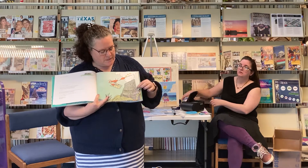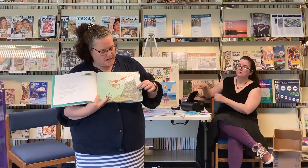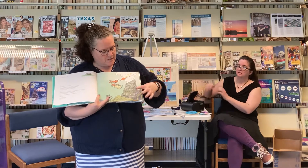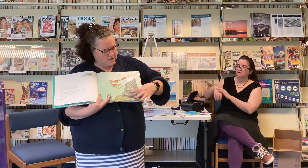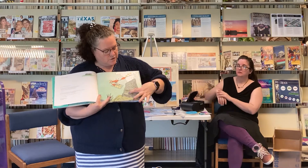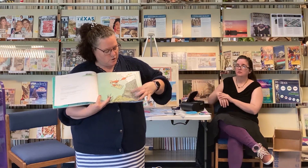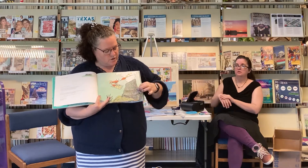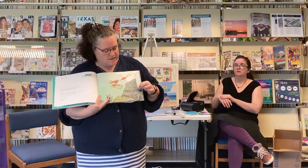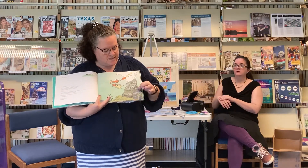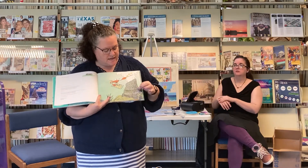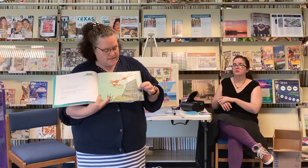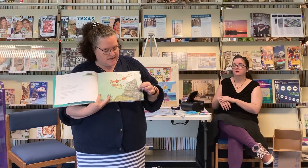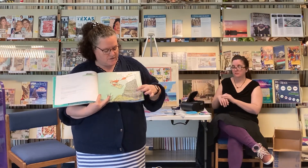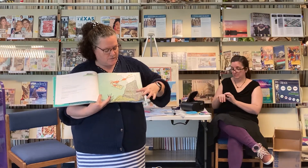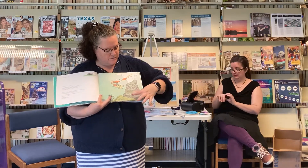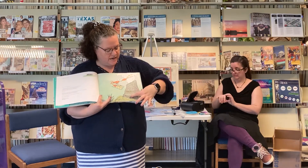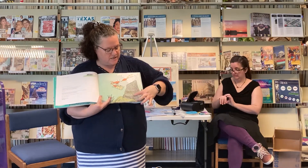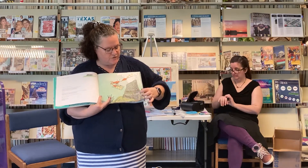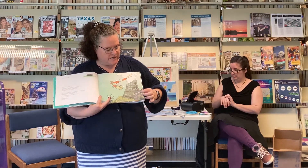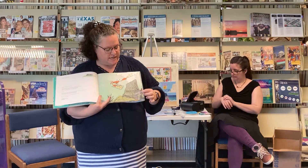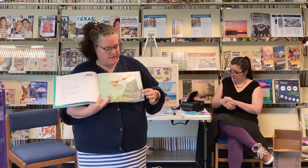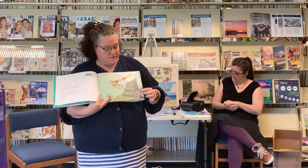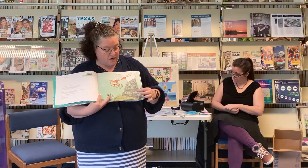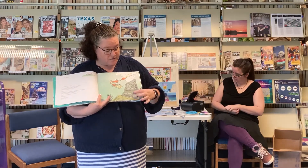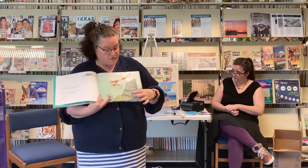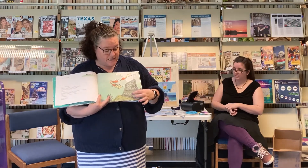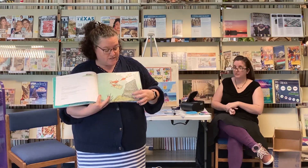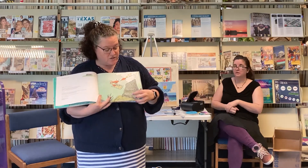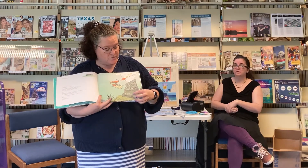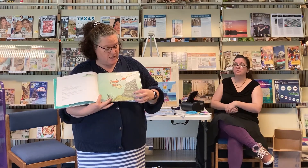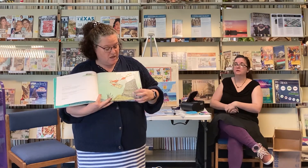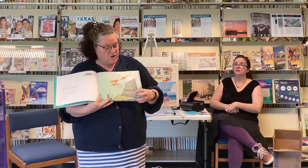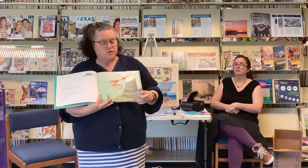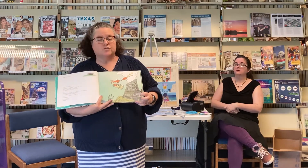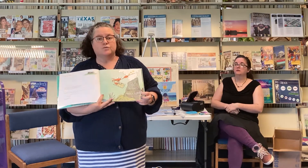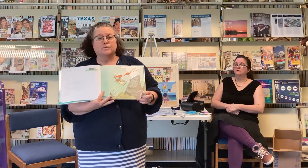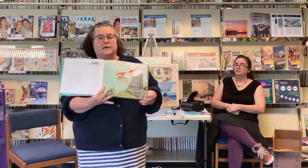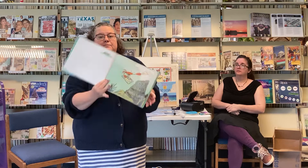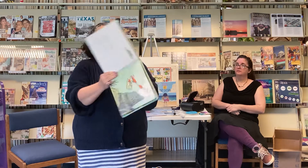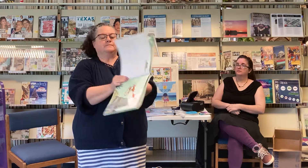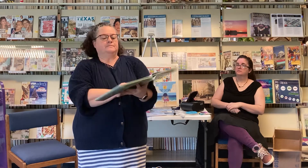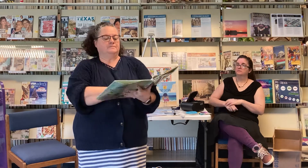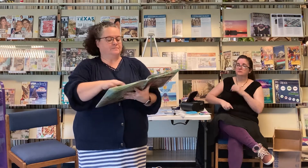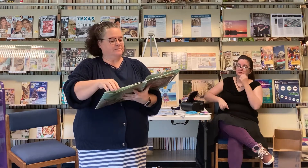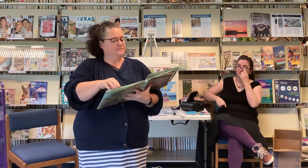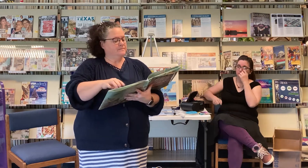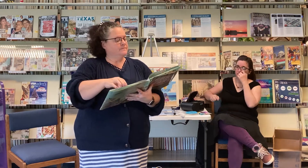Cake, Turning the Tide Together by Andrea Tsurumi.